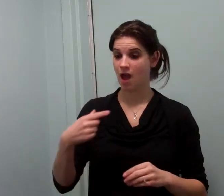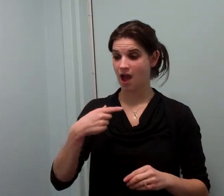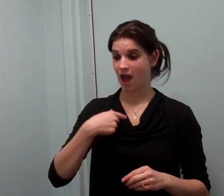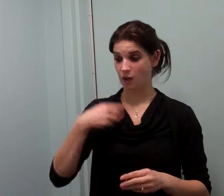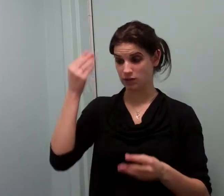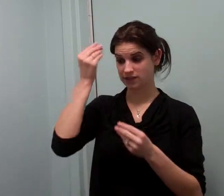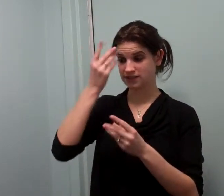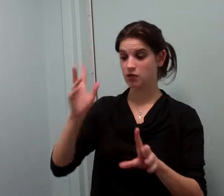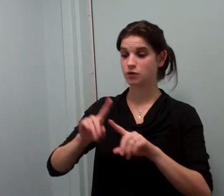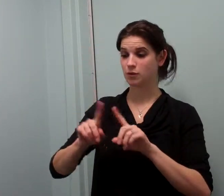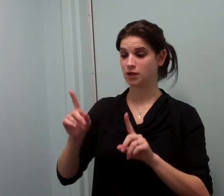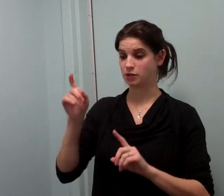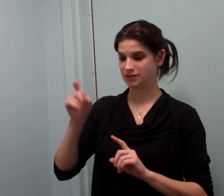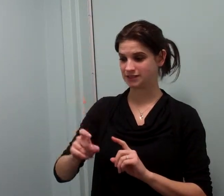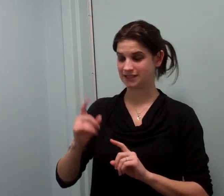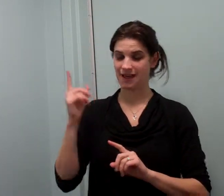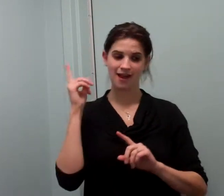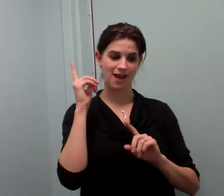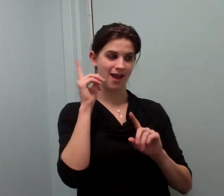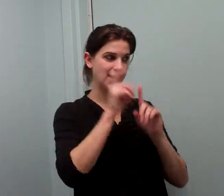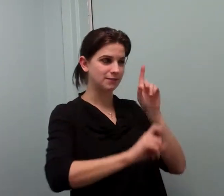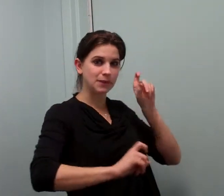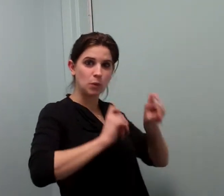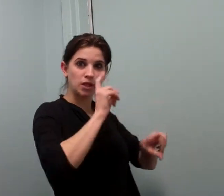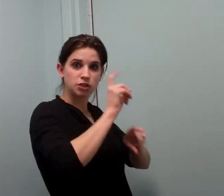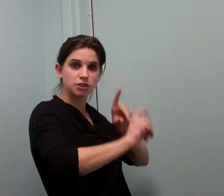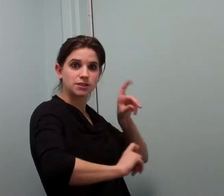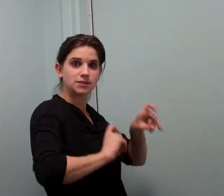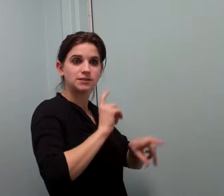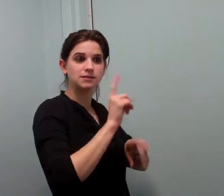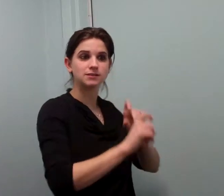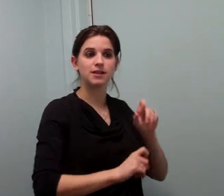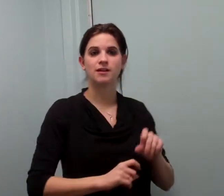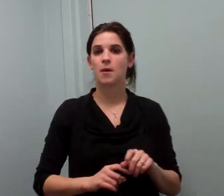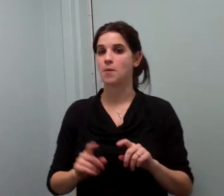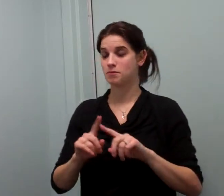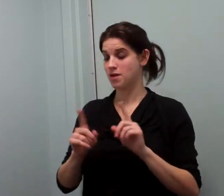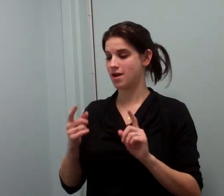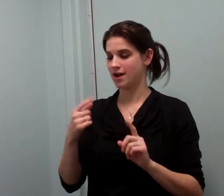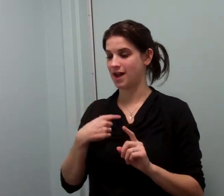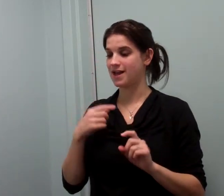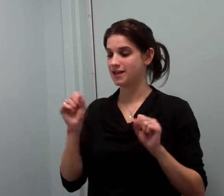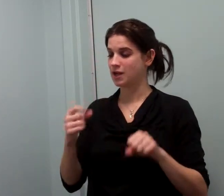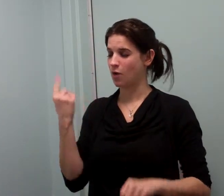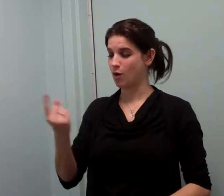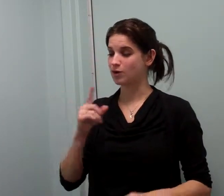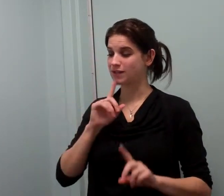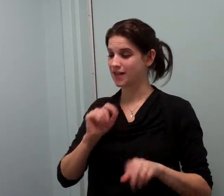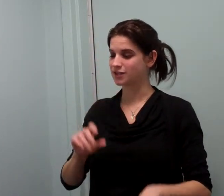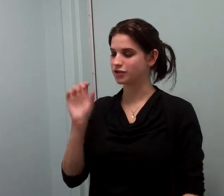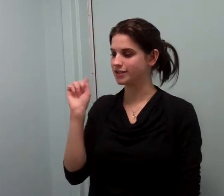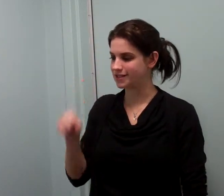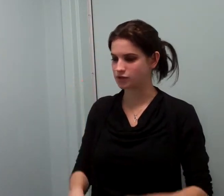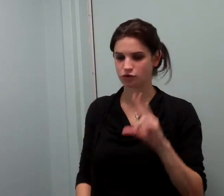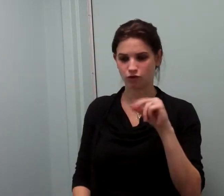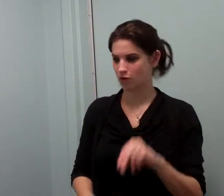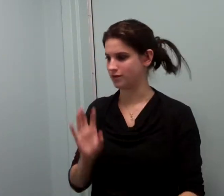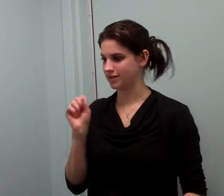yes and no. And we sat there for 45 minutes, and they asked me questions. Mr. Conroy, yes. Mr. Conroy, And I said, no. when they finally came